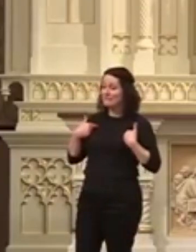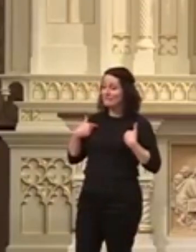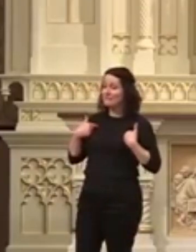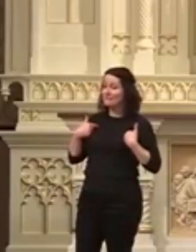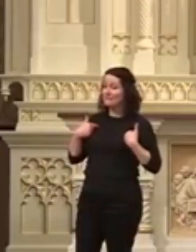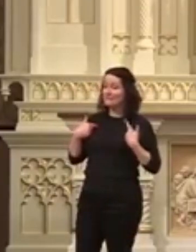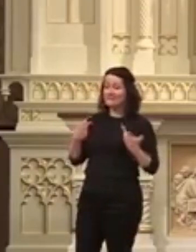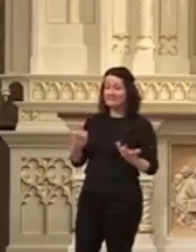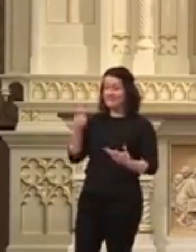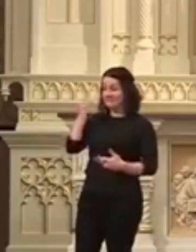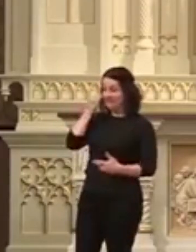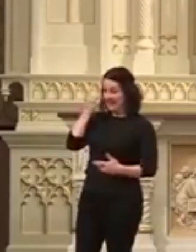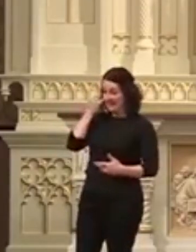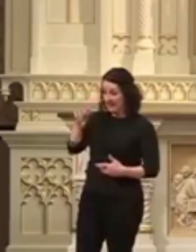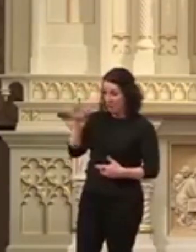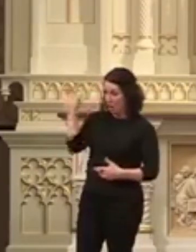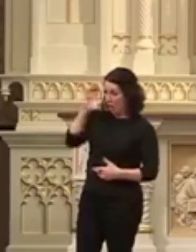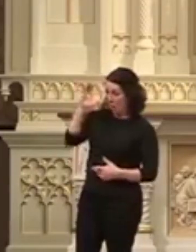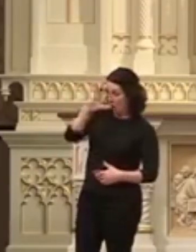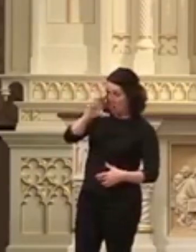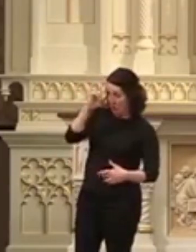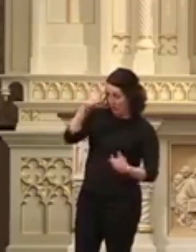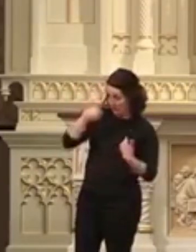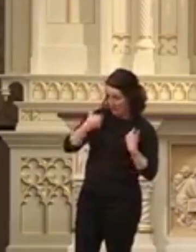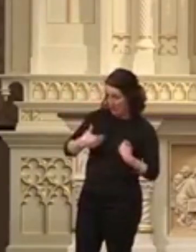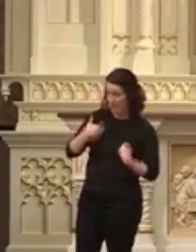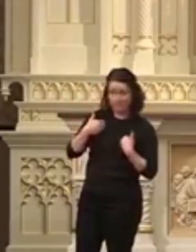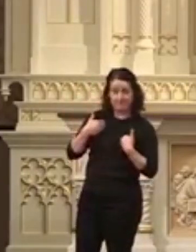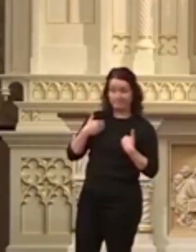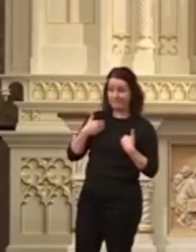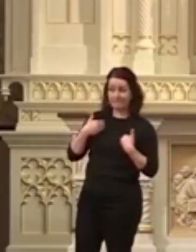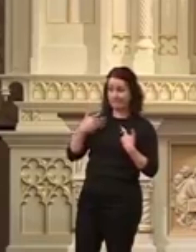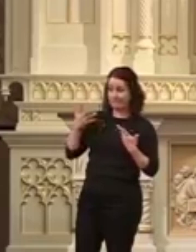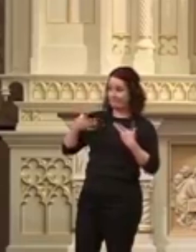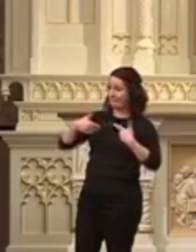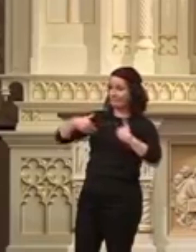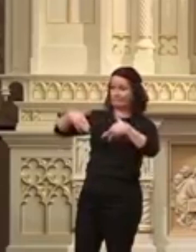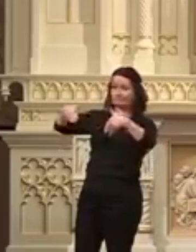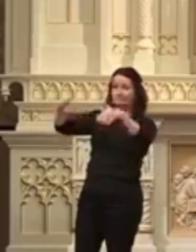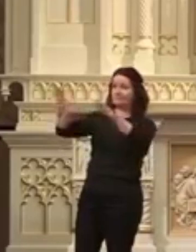So if you are looking for me, let these men go.